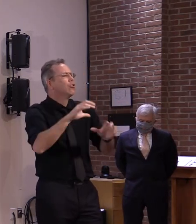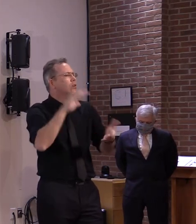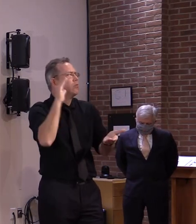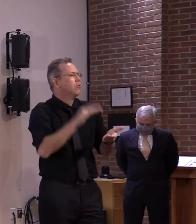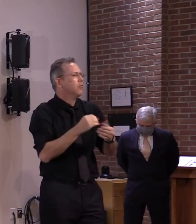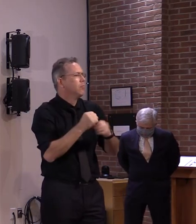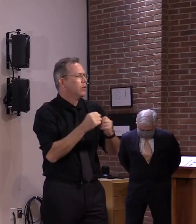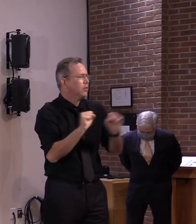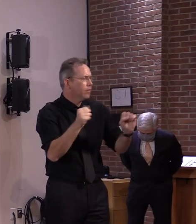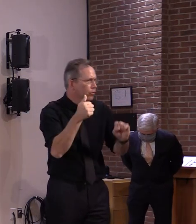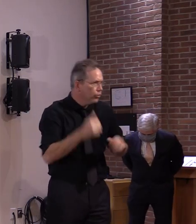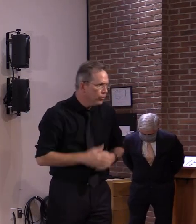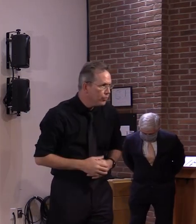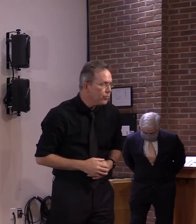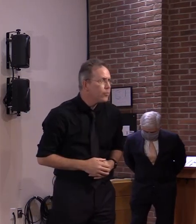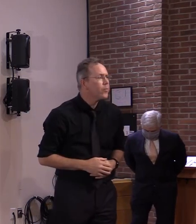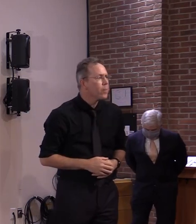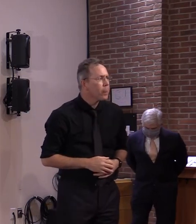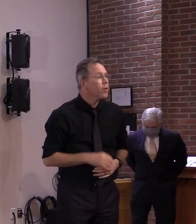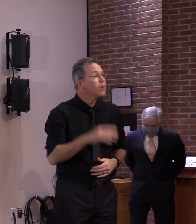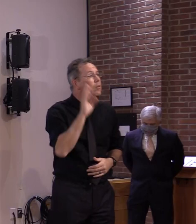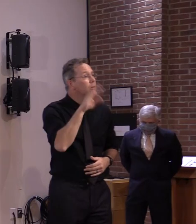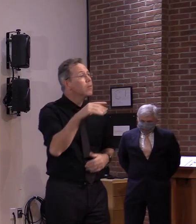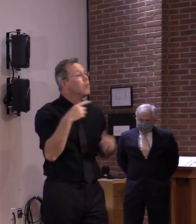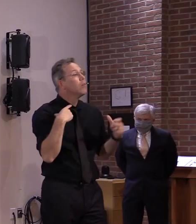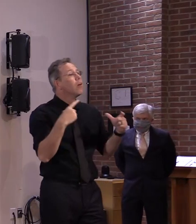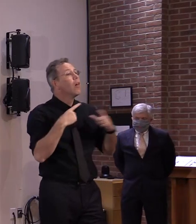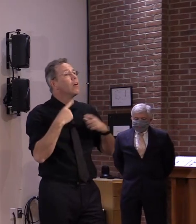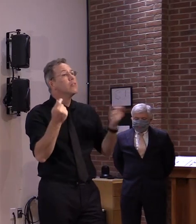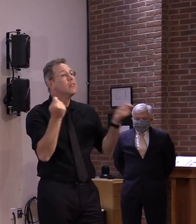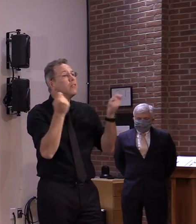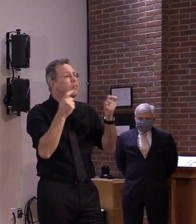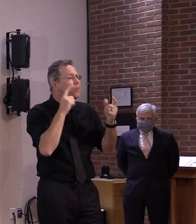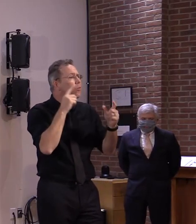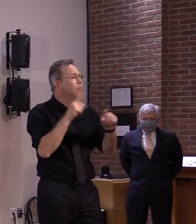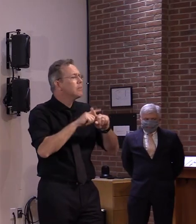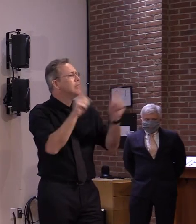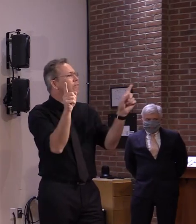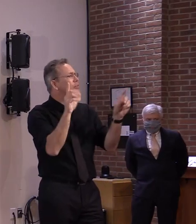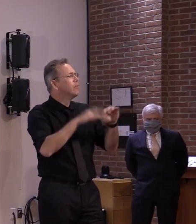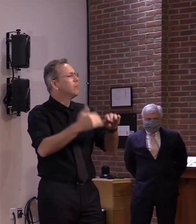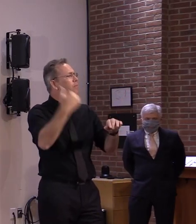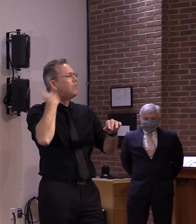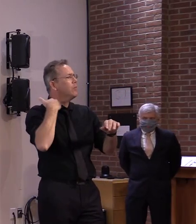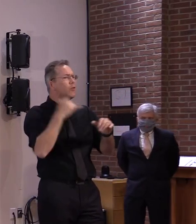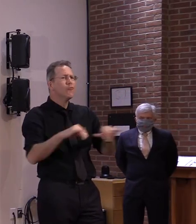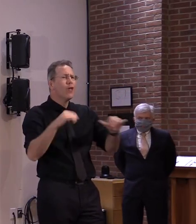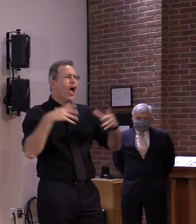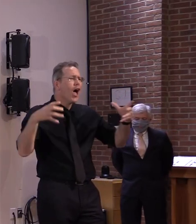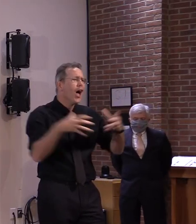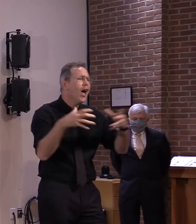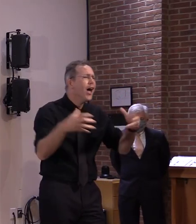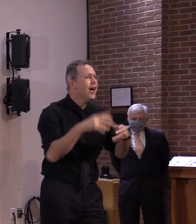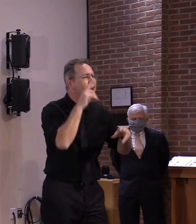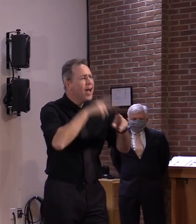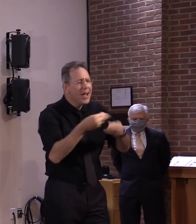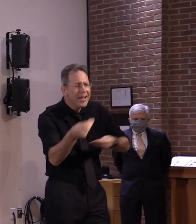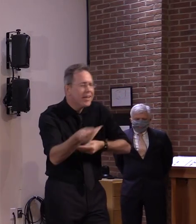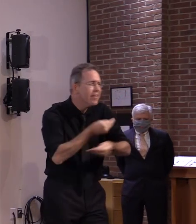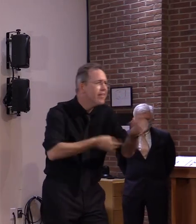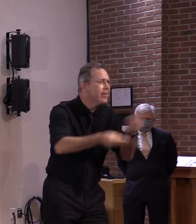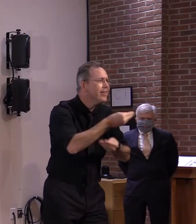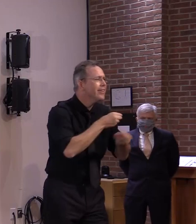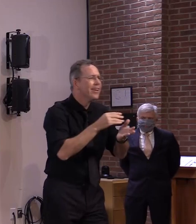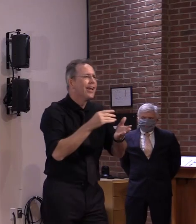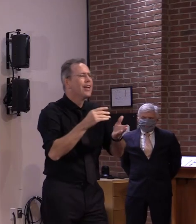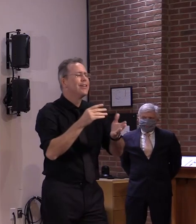year, and for many it will be hard. For you, for me, everyone, we all have traditions we cherish and people we love